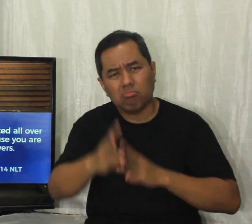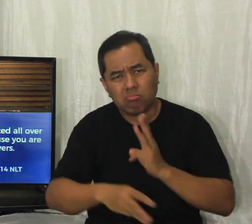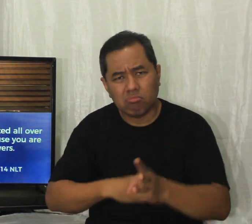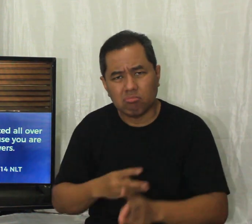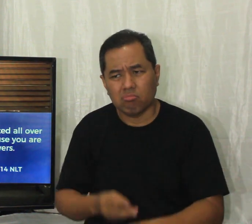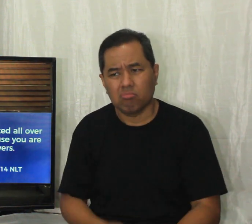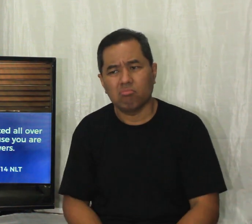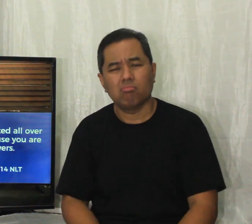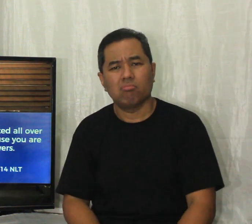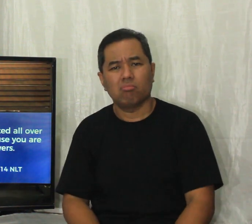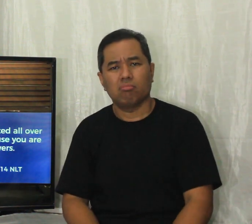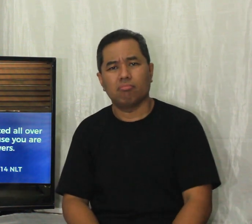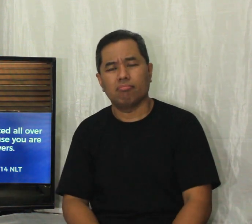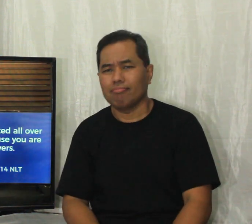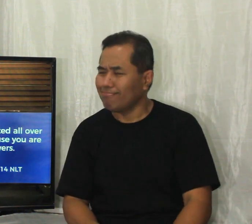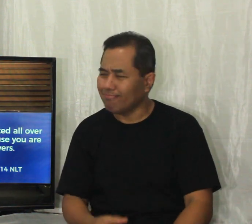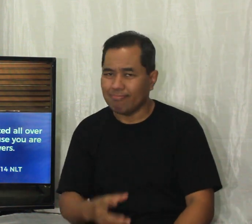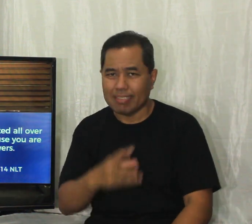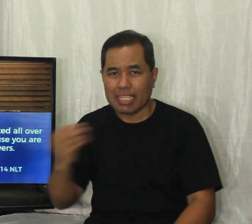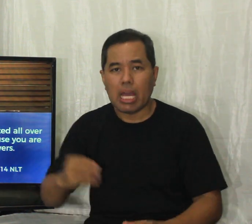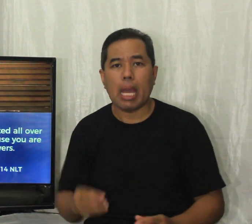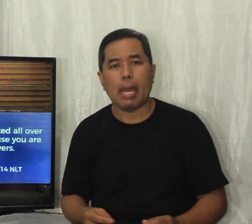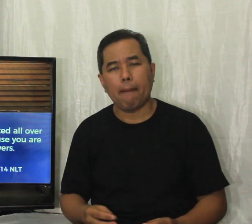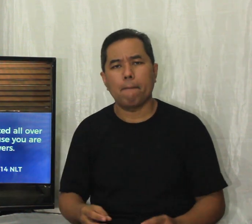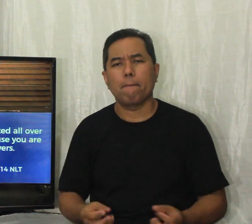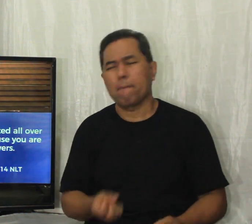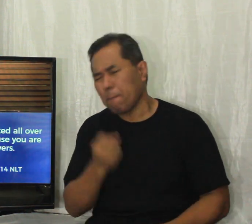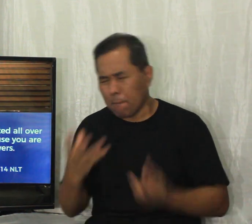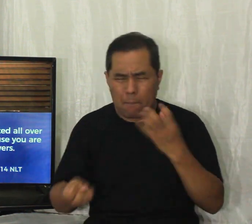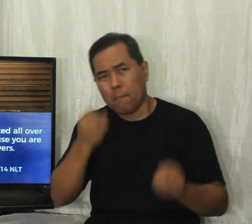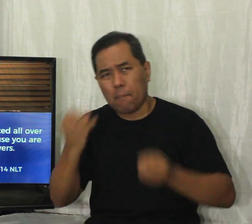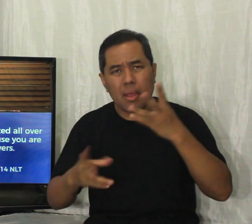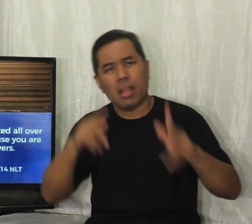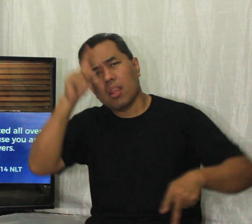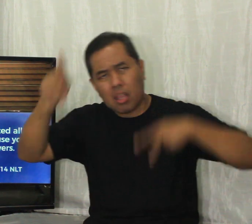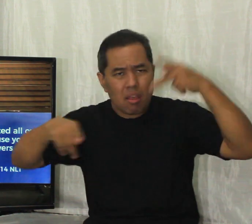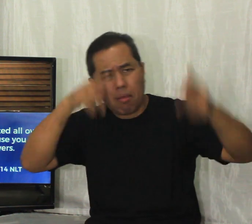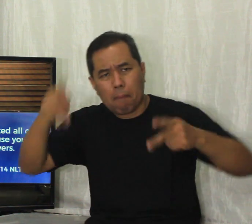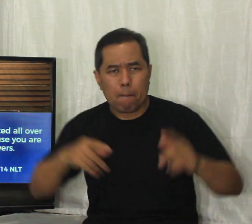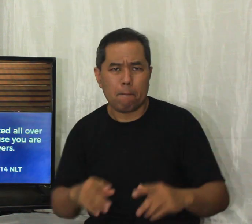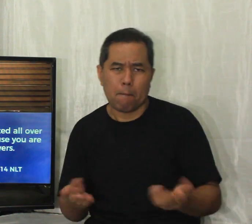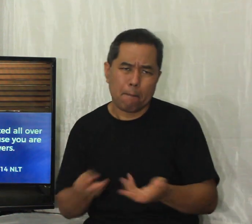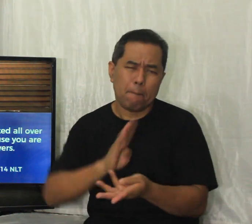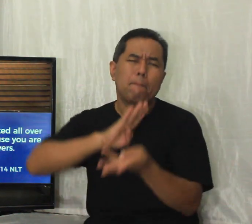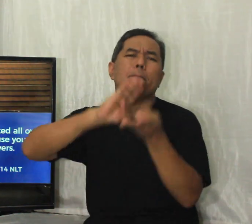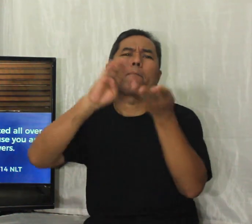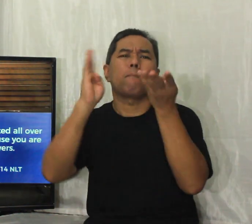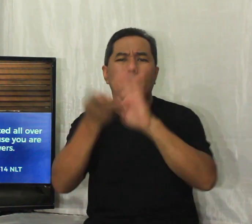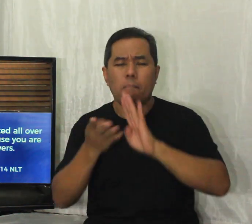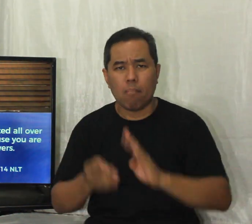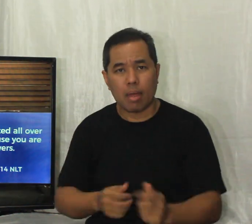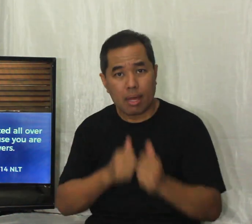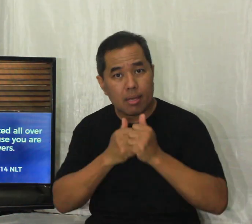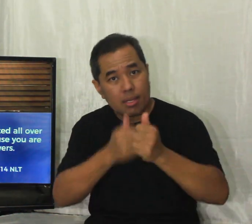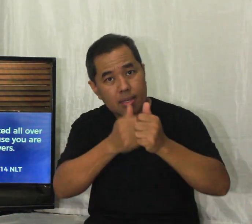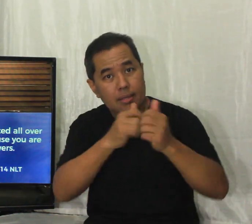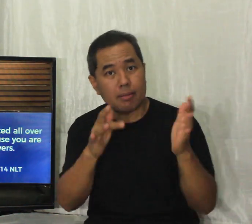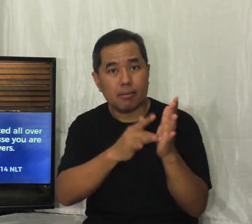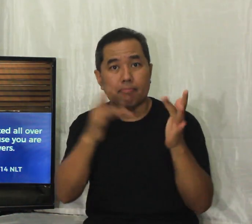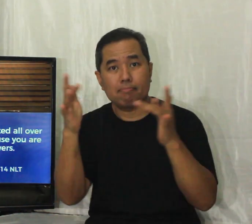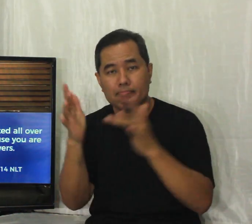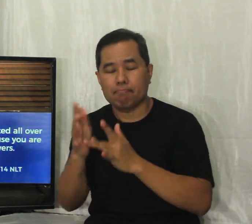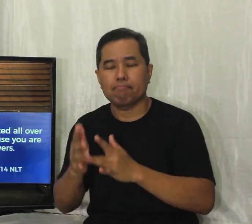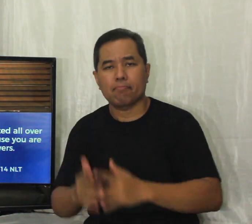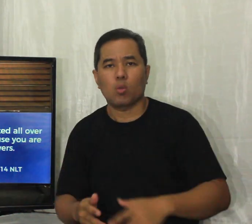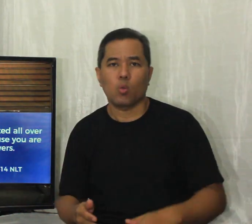us, and millions of people have become followers of Jesus all around the world. So he's saying around the world you're going to be hated because there are